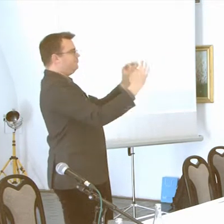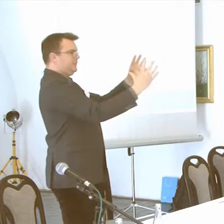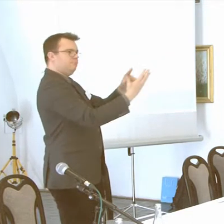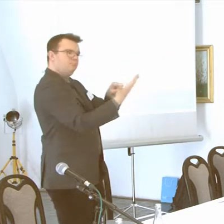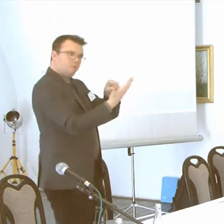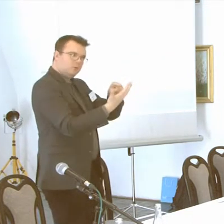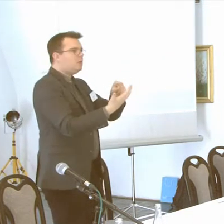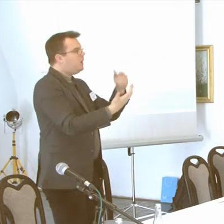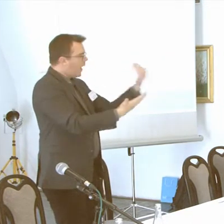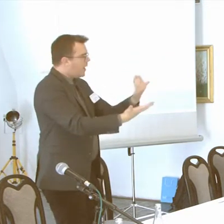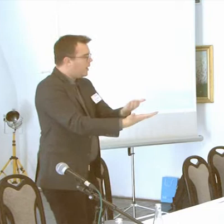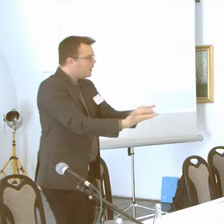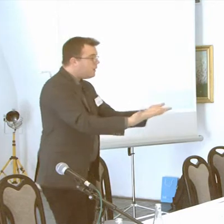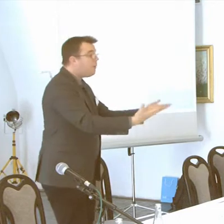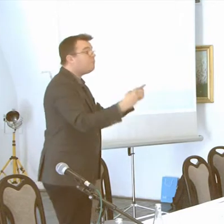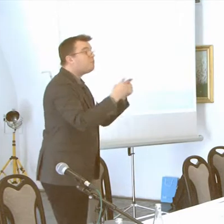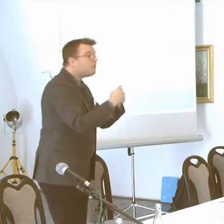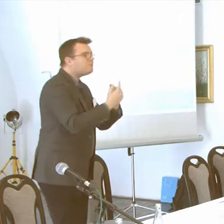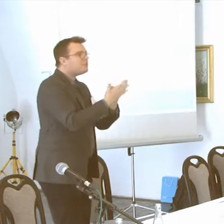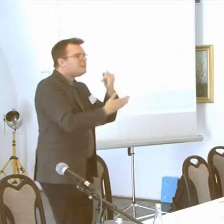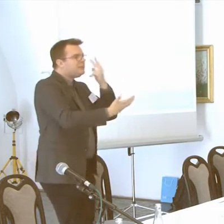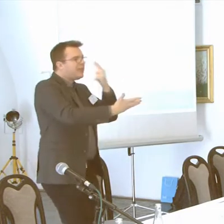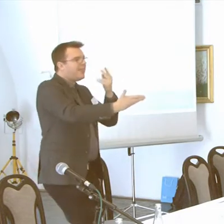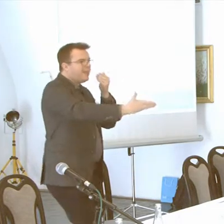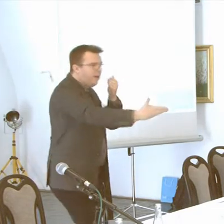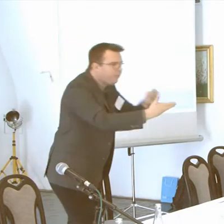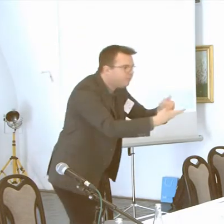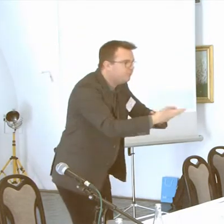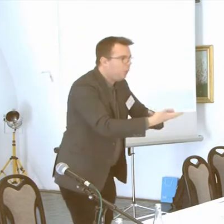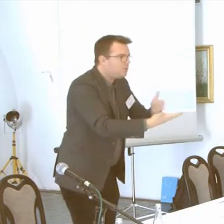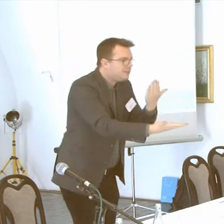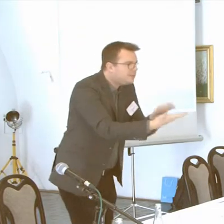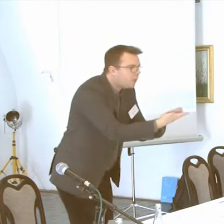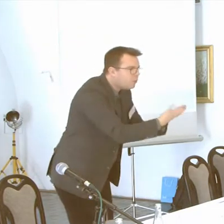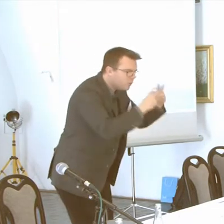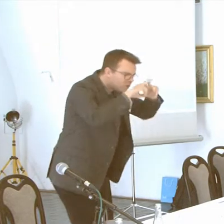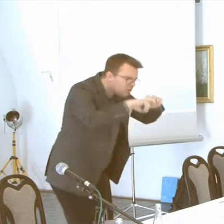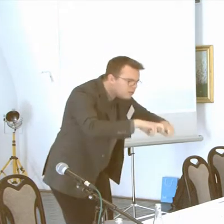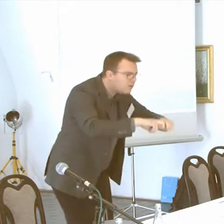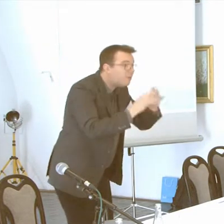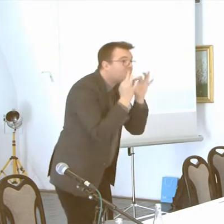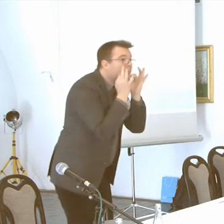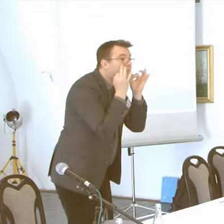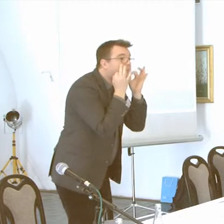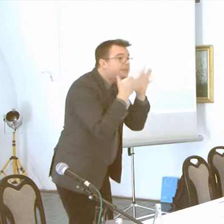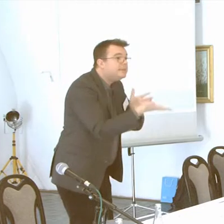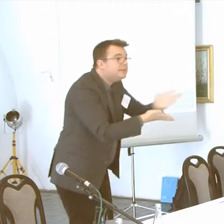at least. The intentions are there, but if we just take a closer look at the services,